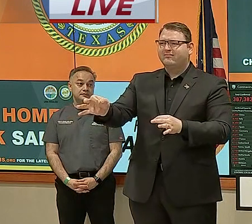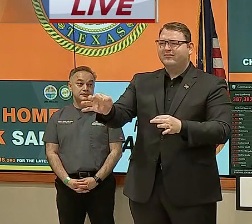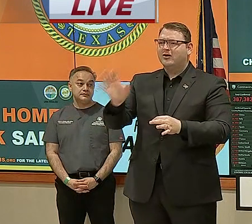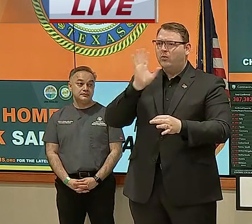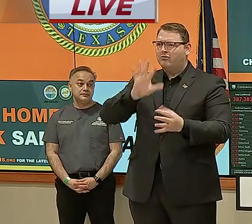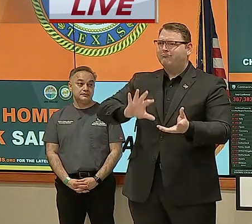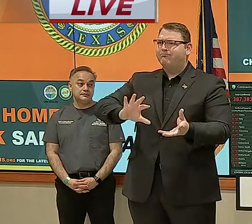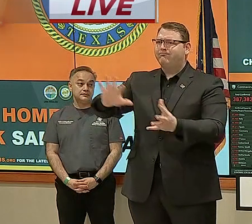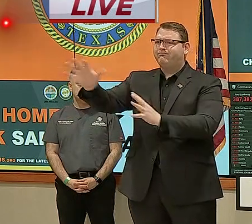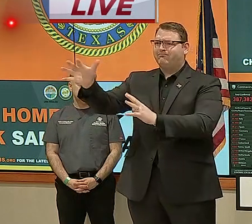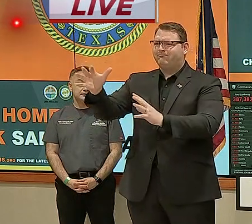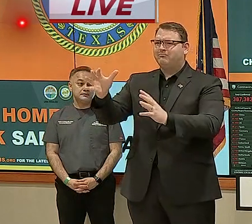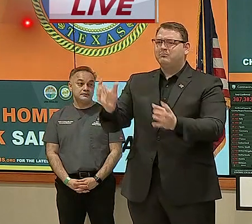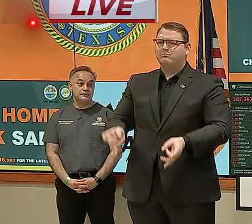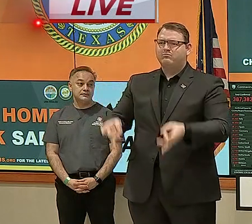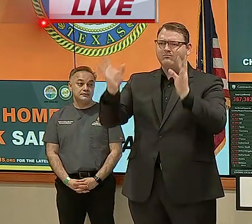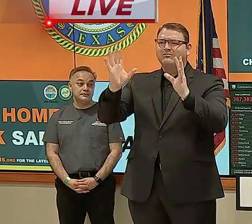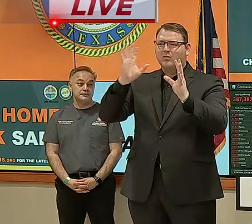he has produced